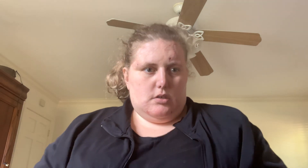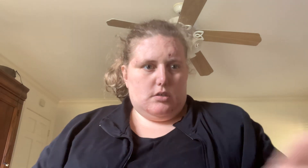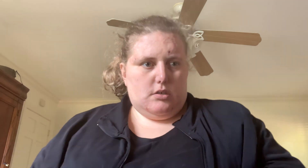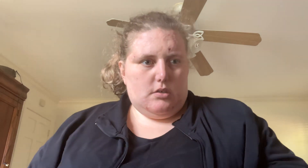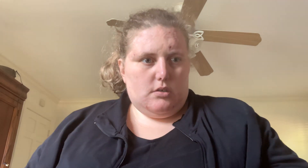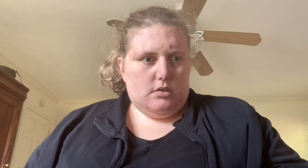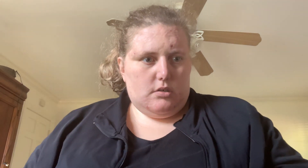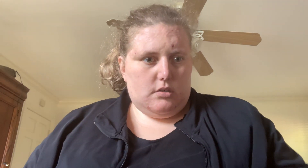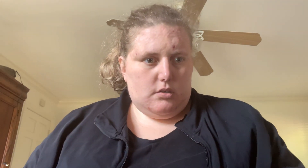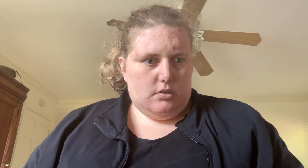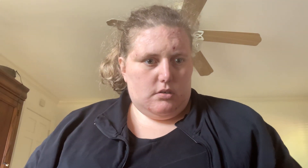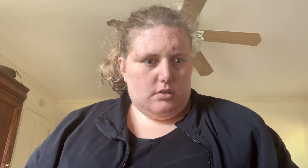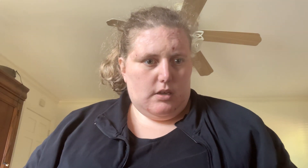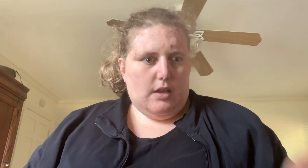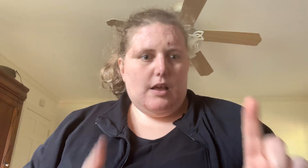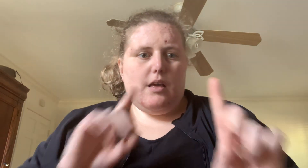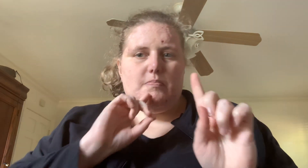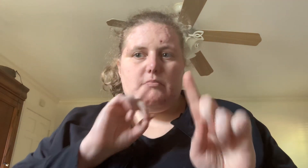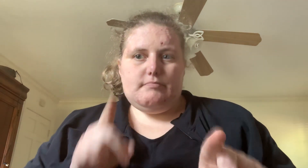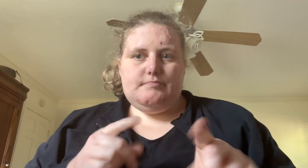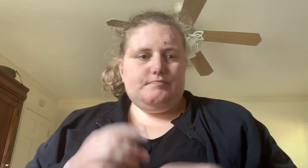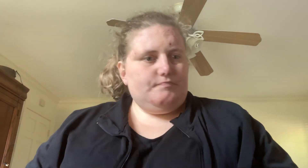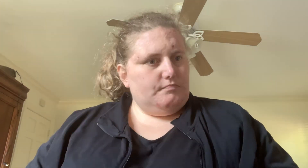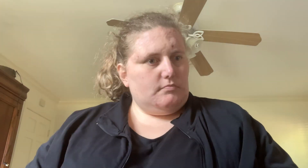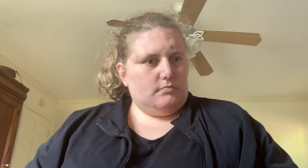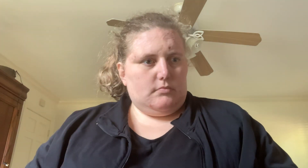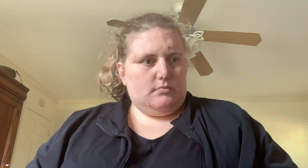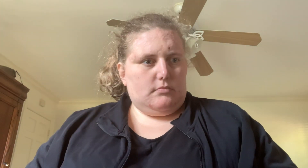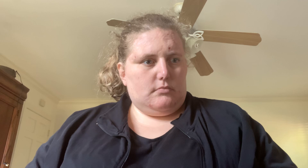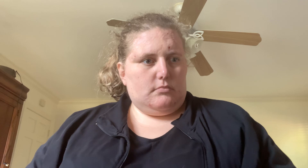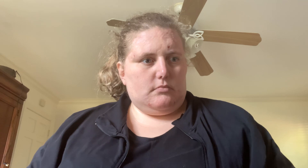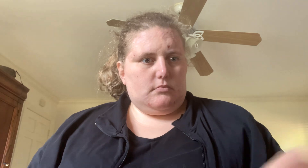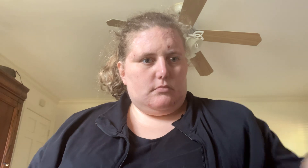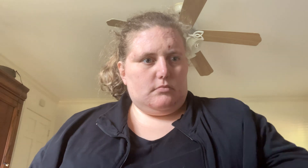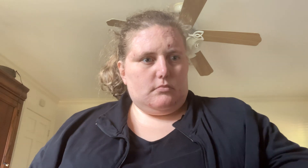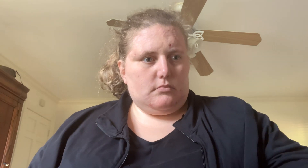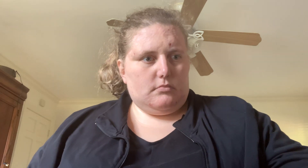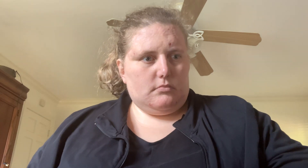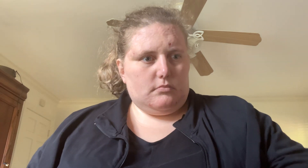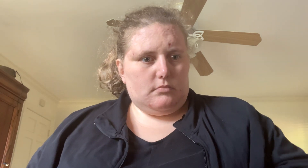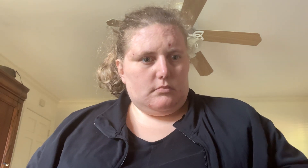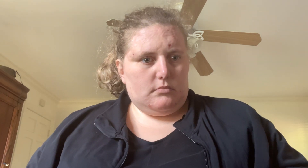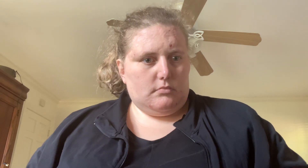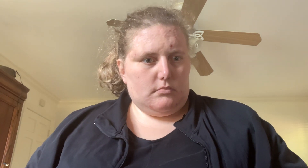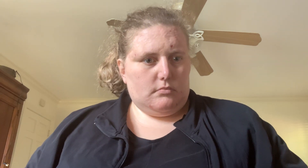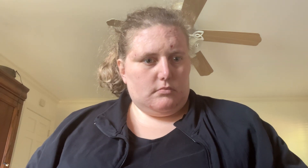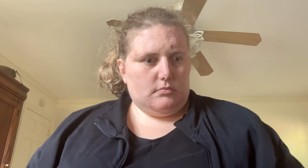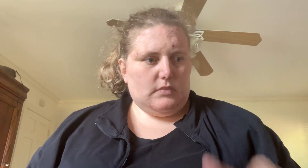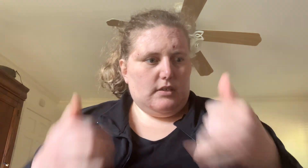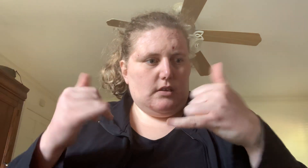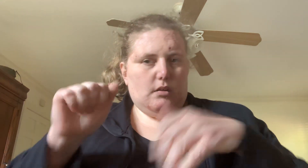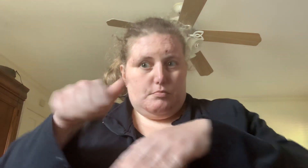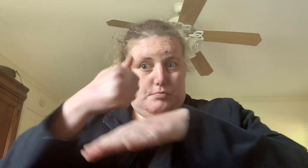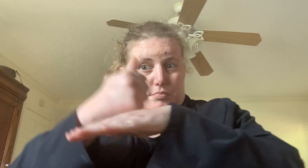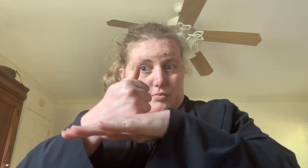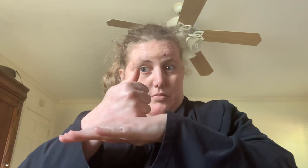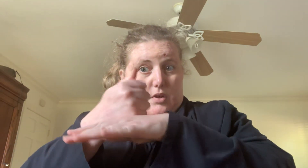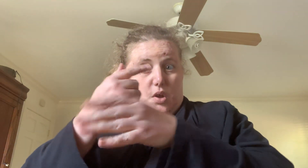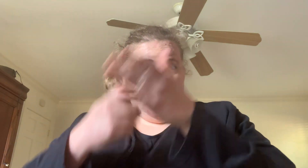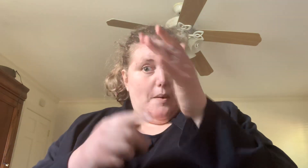That is our answer. So now if we go back to our original problem and say what mass of MgCl2 is produced if